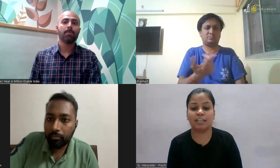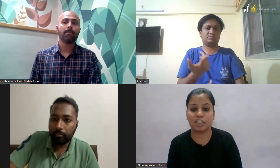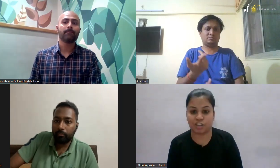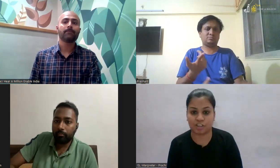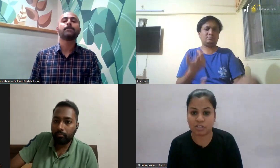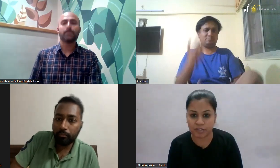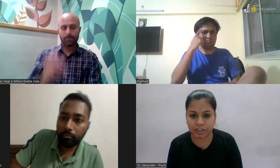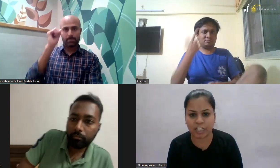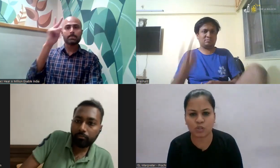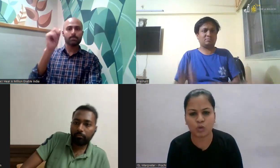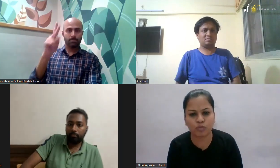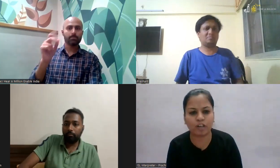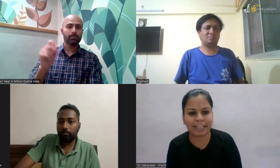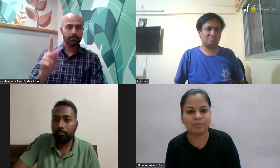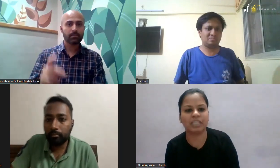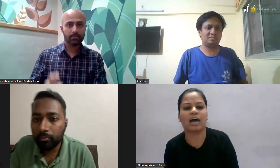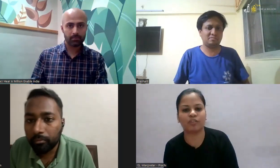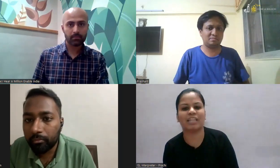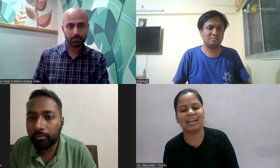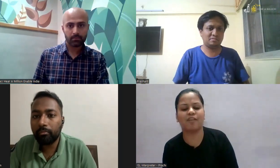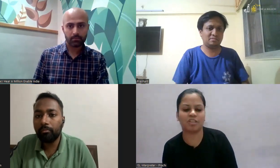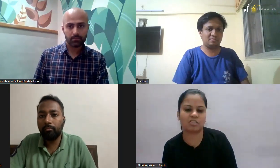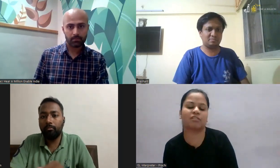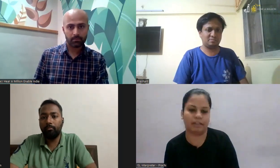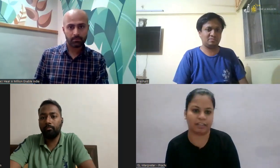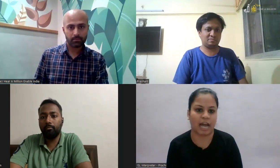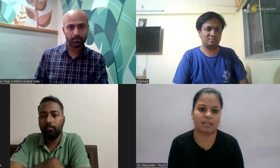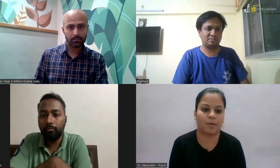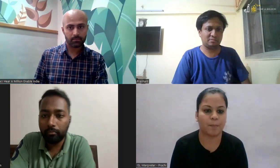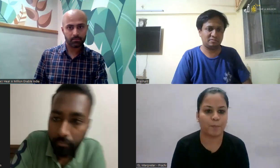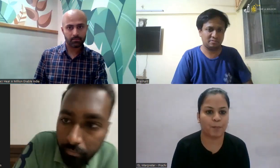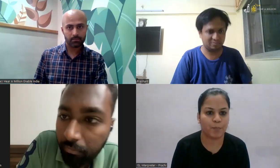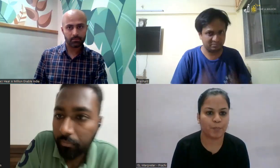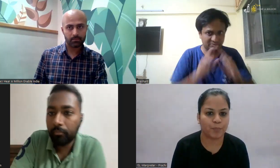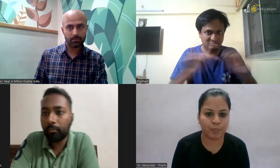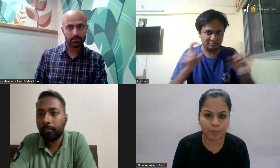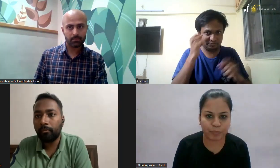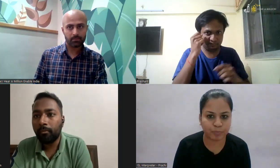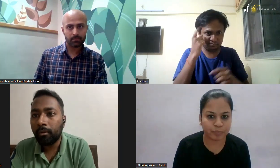a registration certificate. So what can be done with that? I was just clearing that.